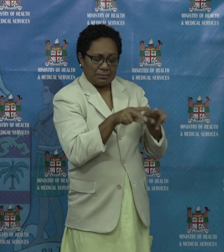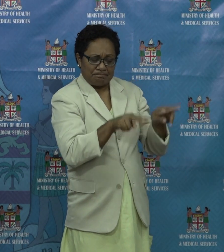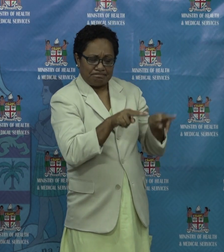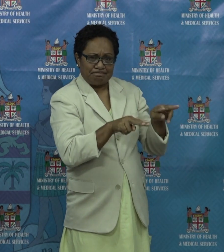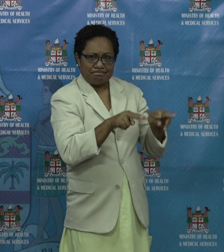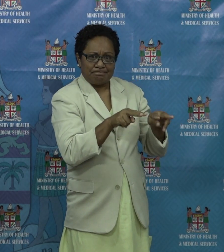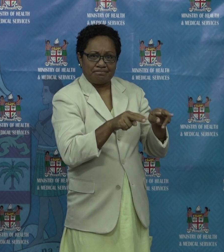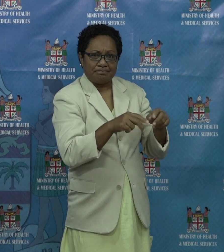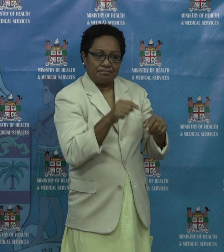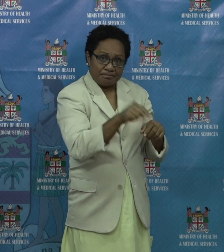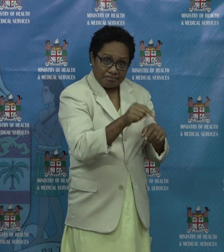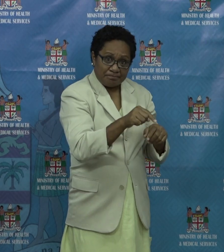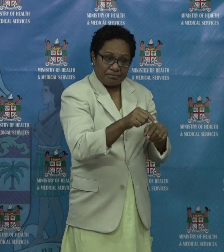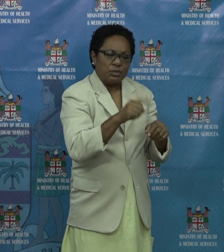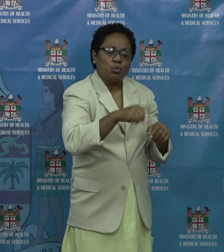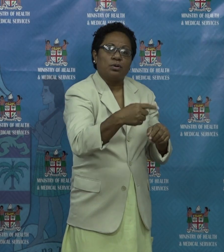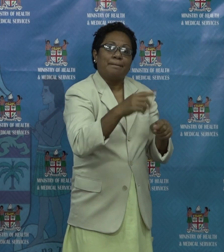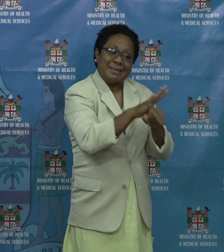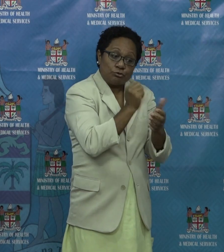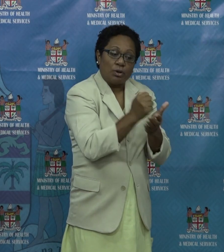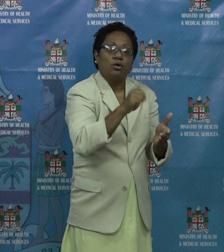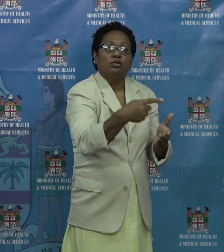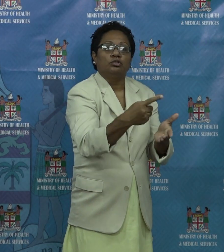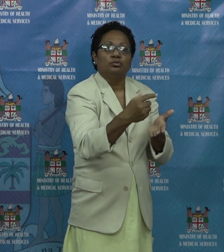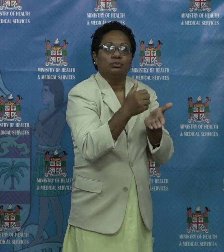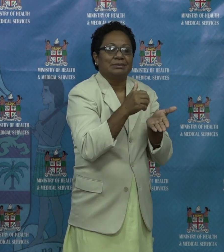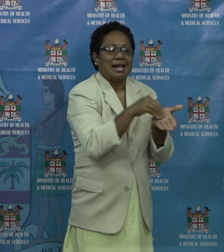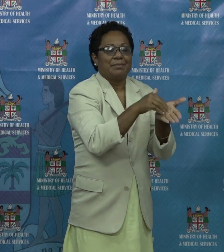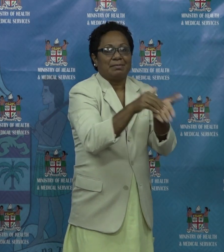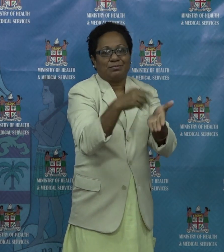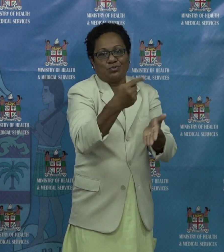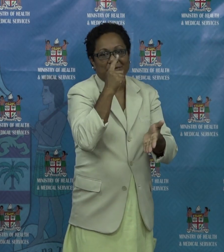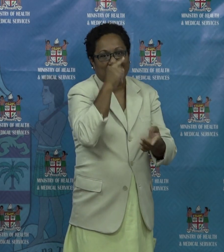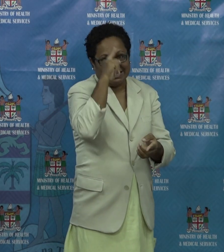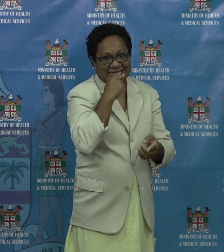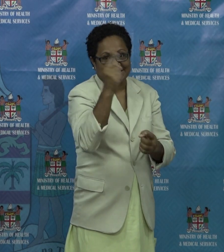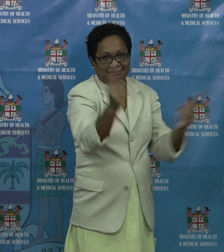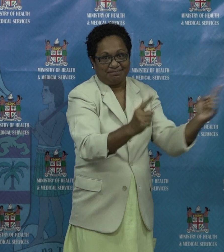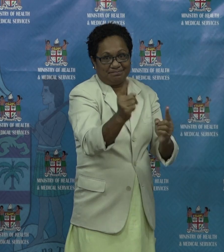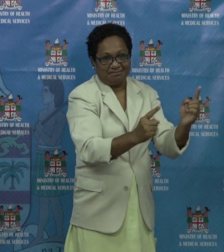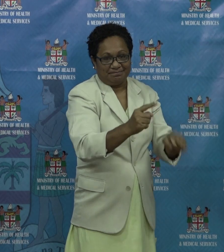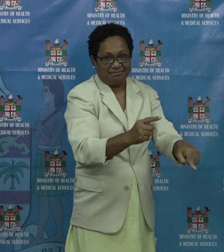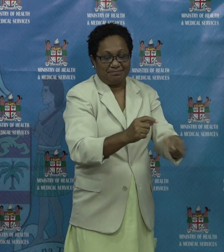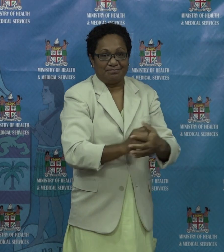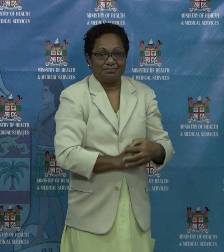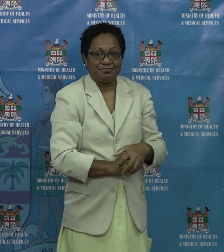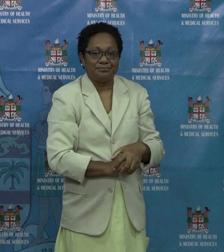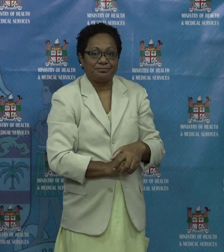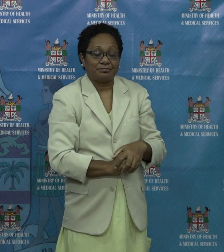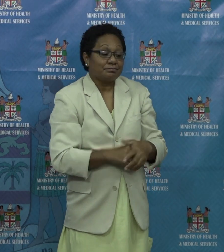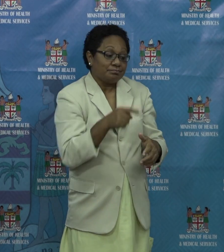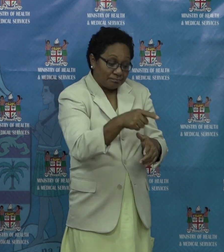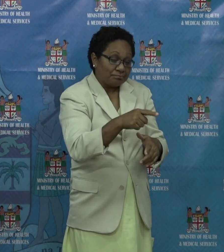on the FEMAT field hospital, and there are consideration for increasing the scope and